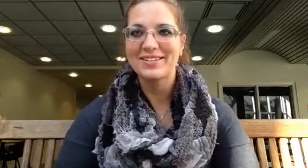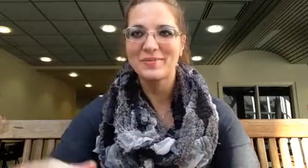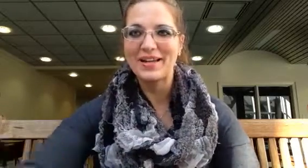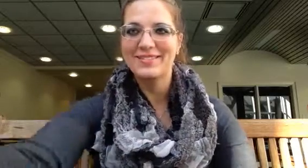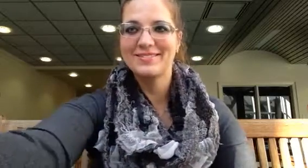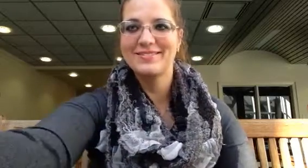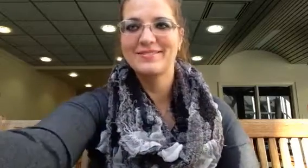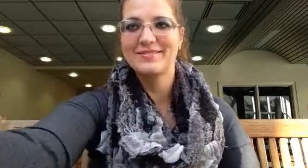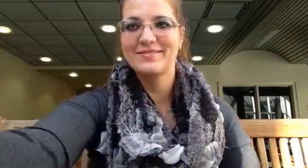Bye. Bye.